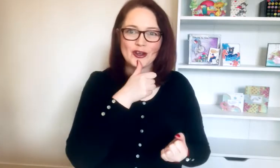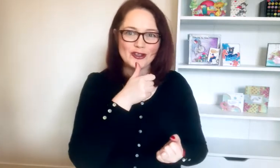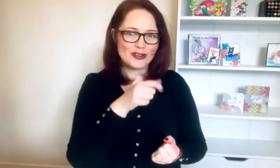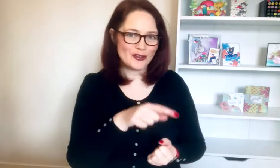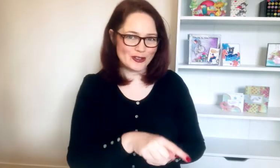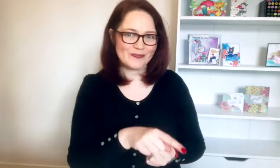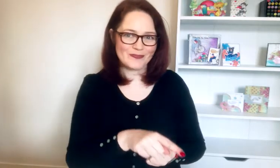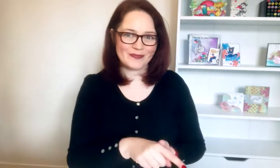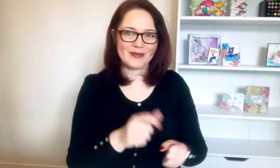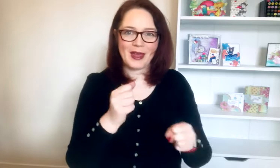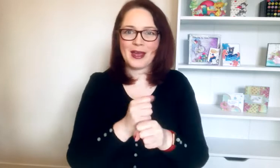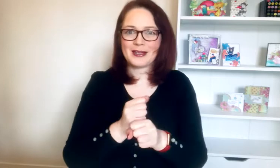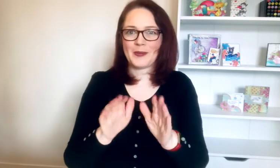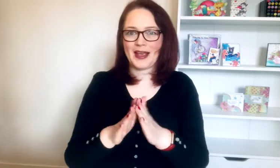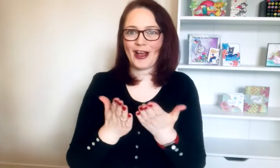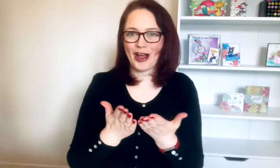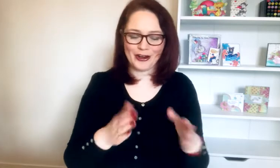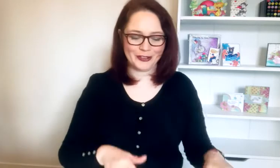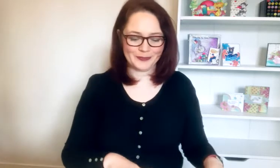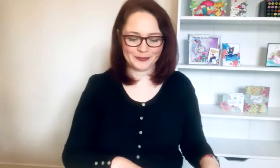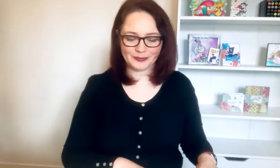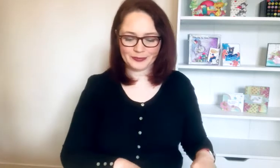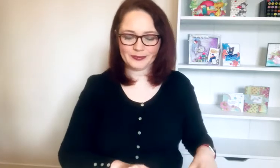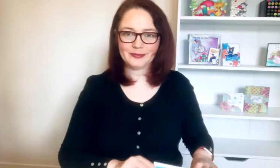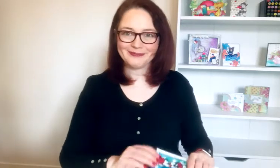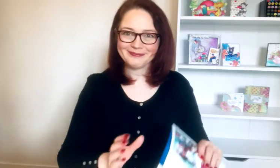Clan Collection. So we're going to use that collection today to make a card.